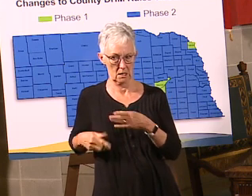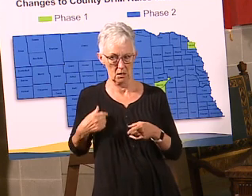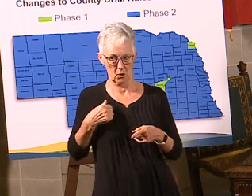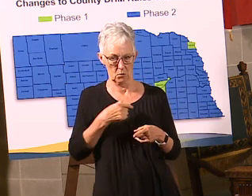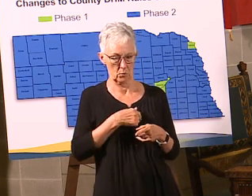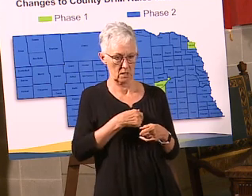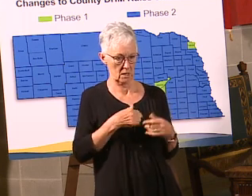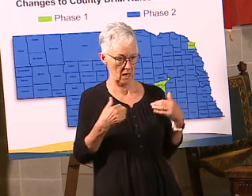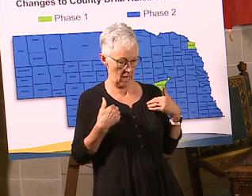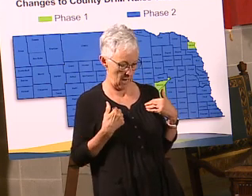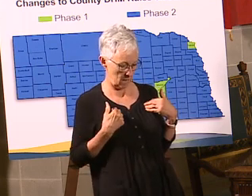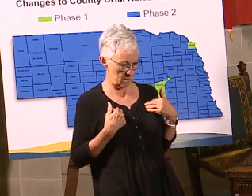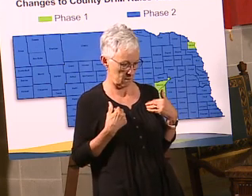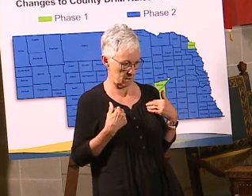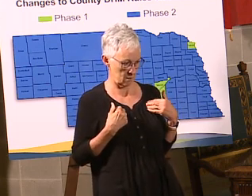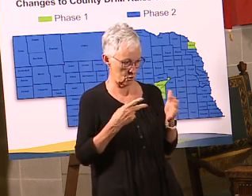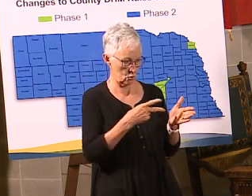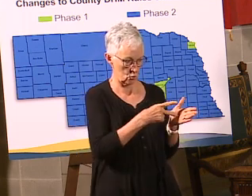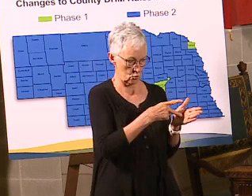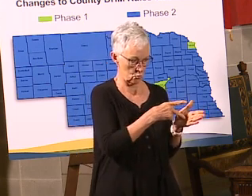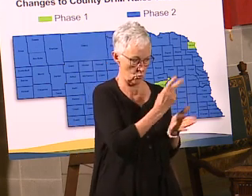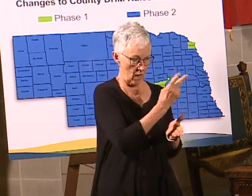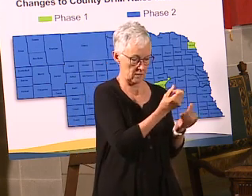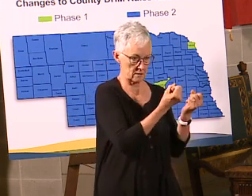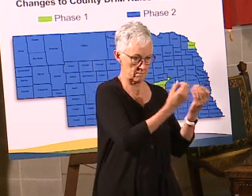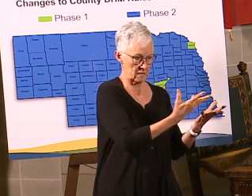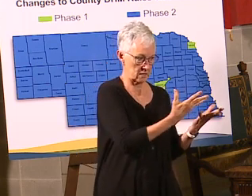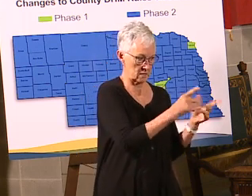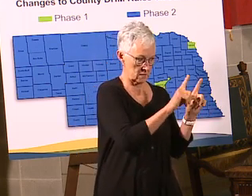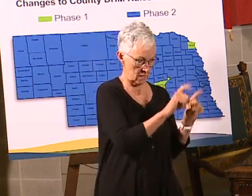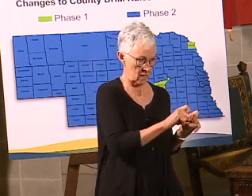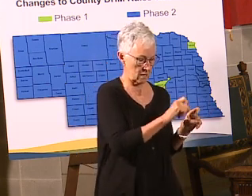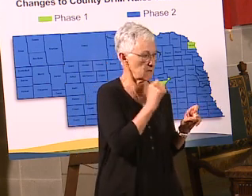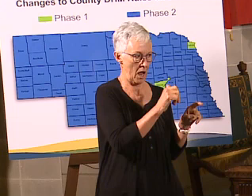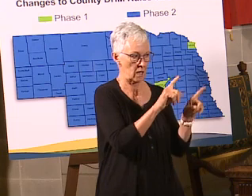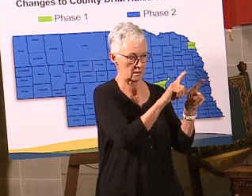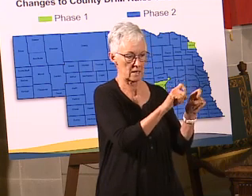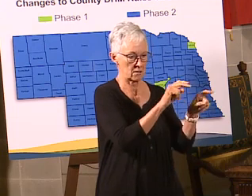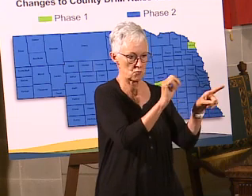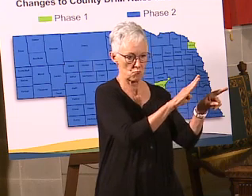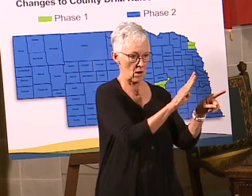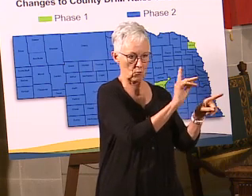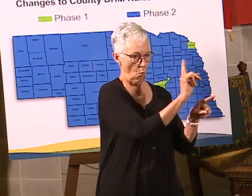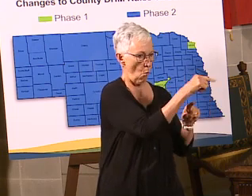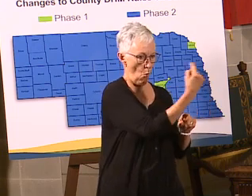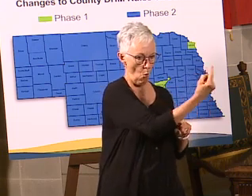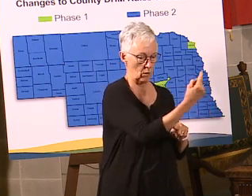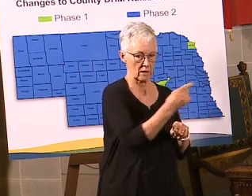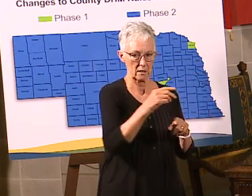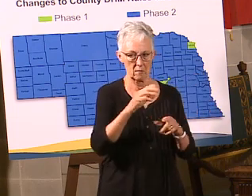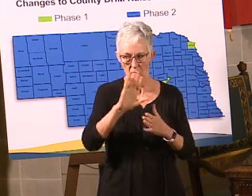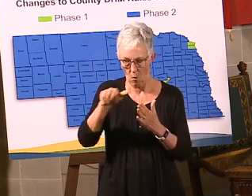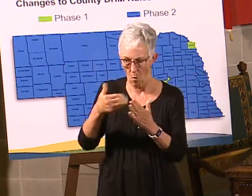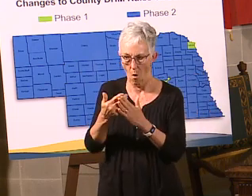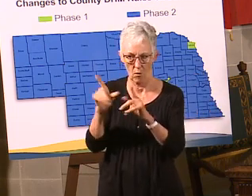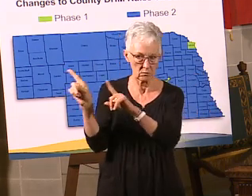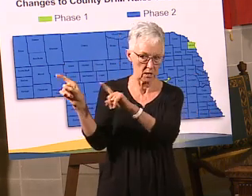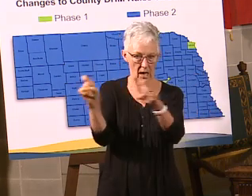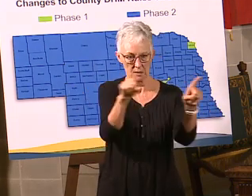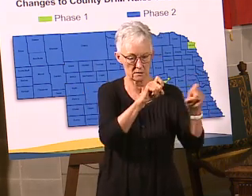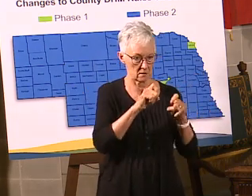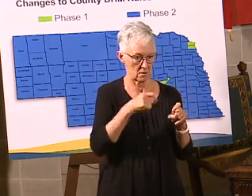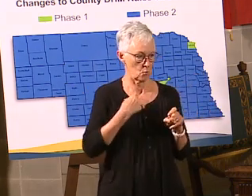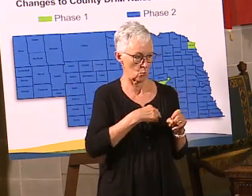the line where we have done twice as many tests, and this is not just Test Nebraska, this is all testing. We've done twice as many tests